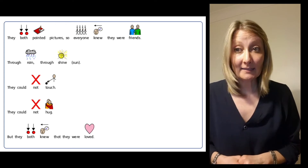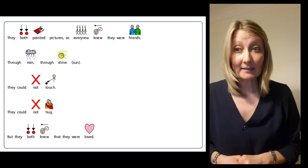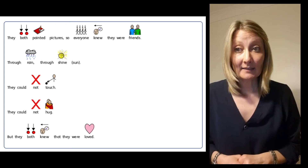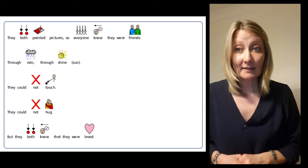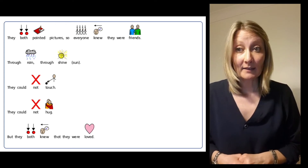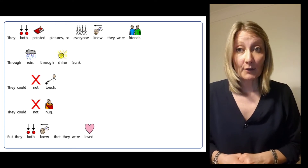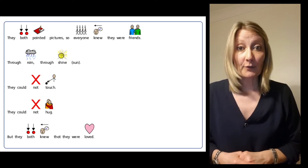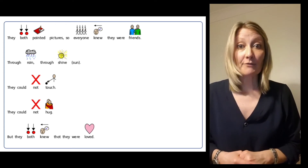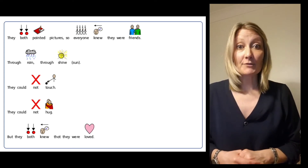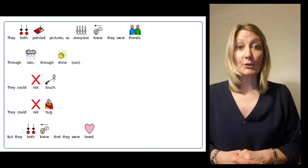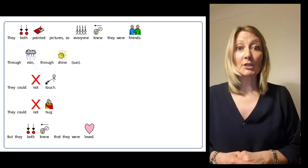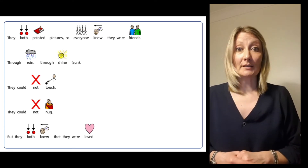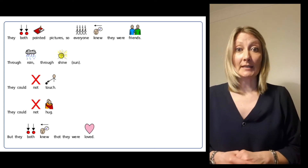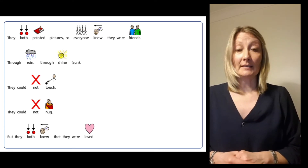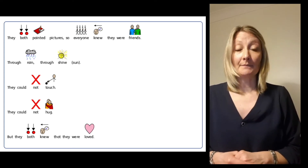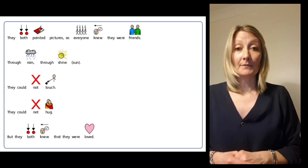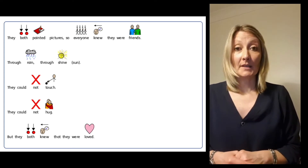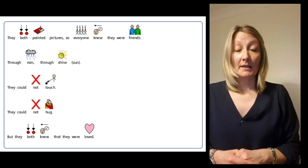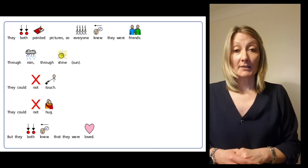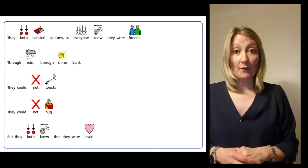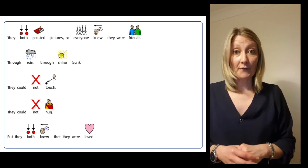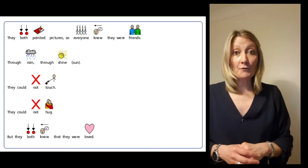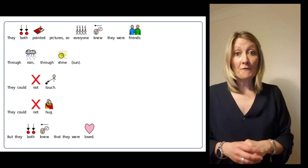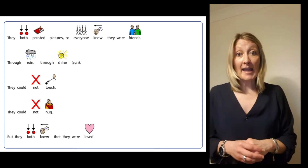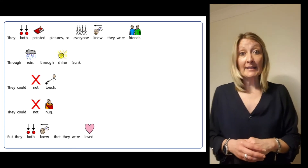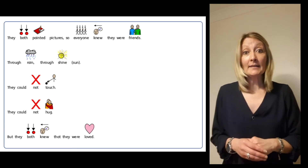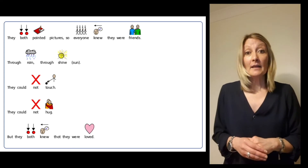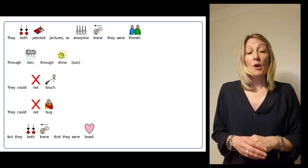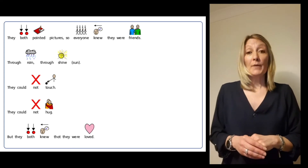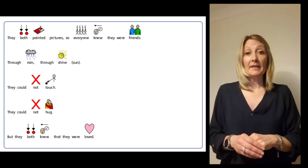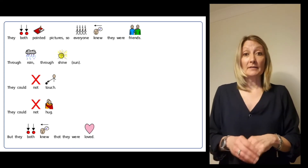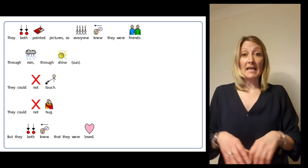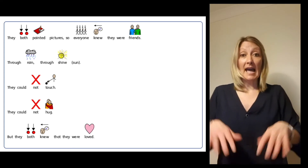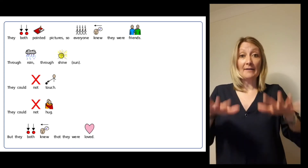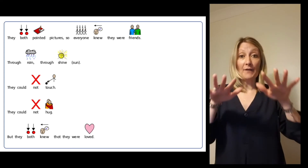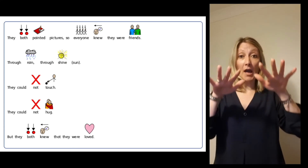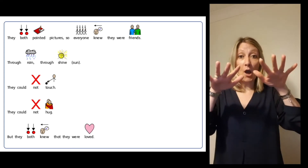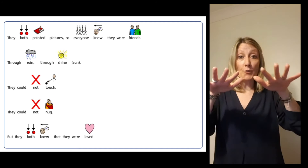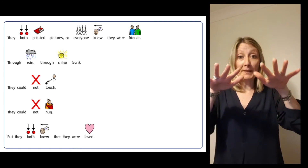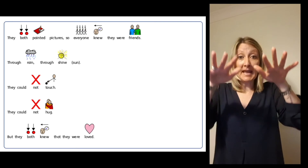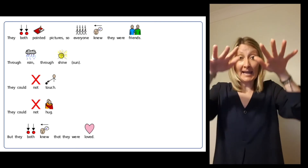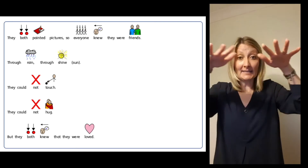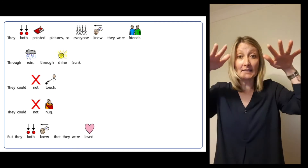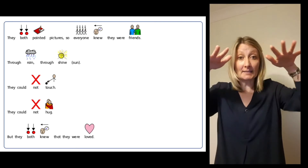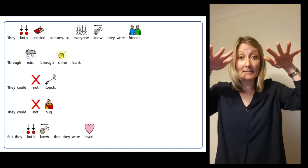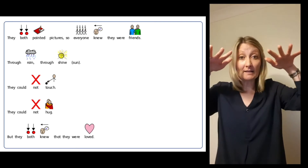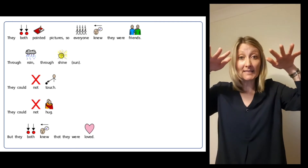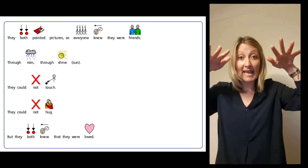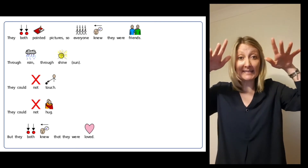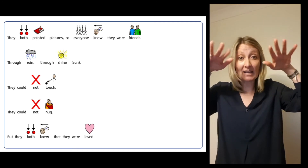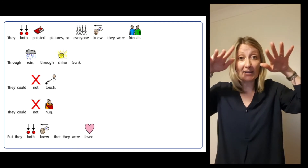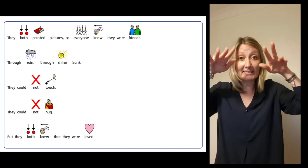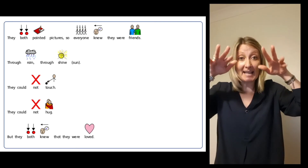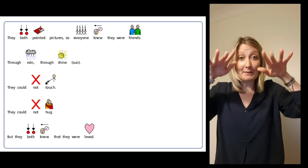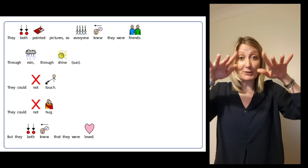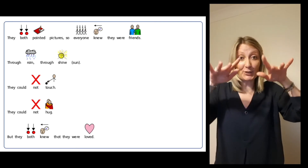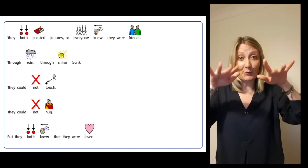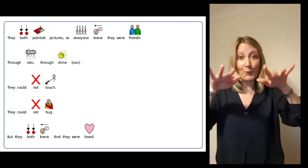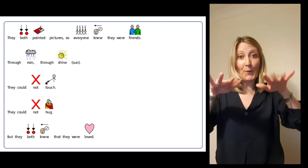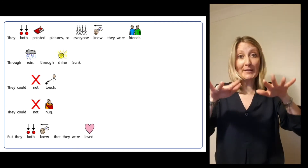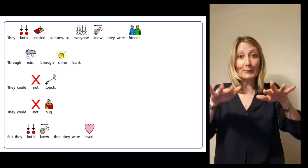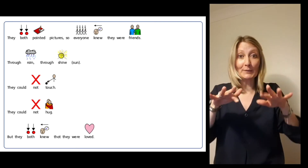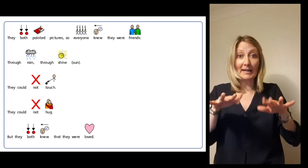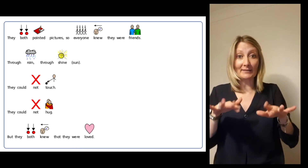rain, through shine. So through rain, we're going to have open hands, start at head height, and then we're just going